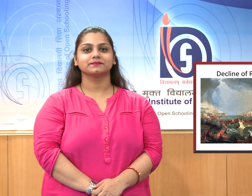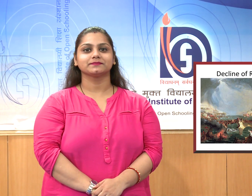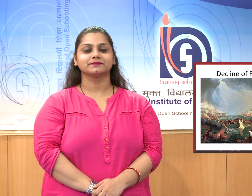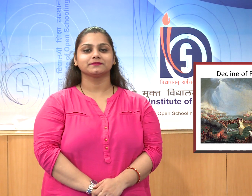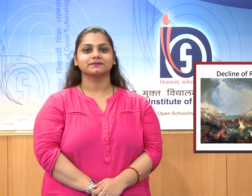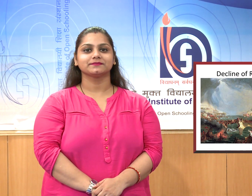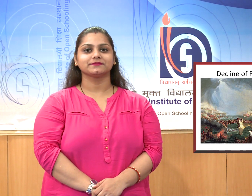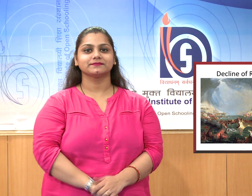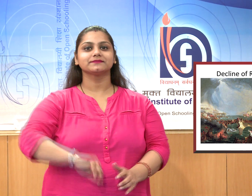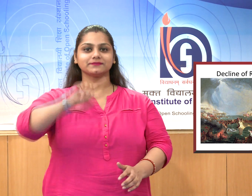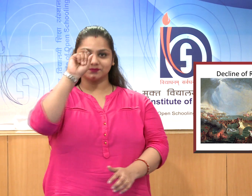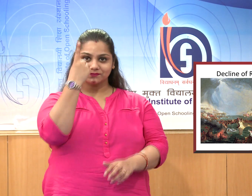First, we will talk about